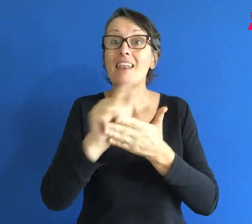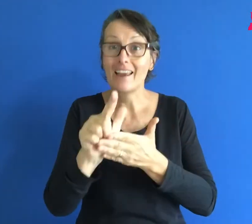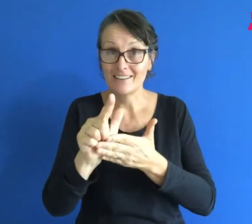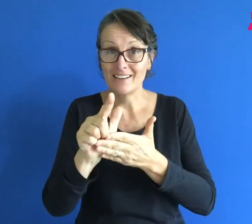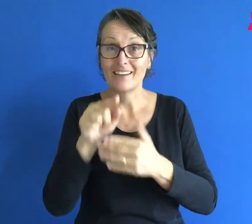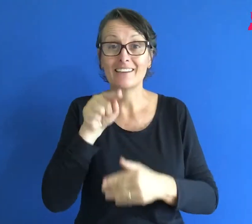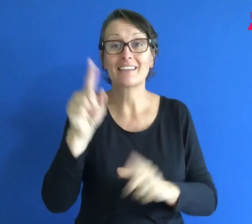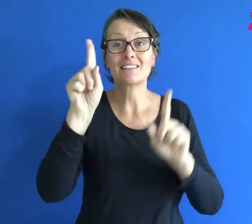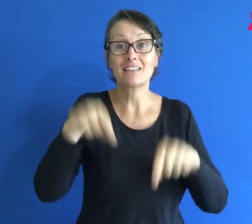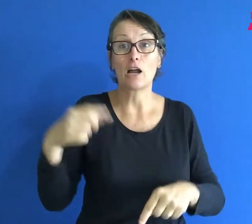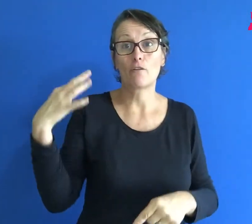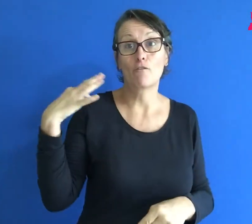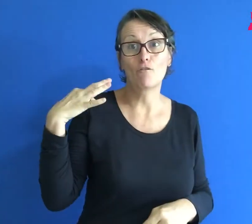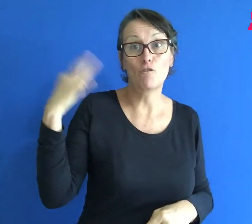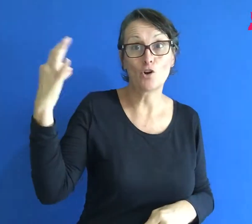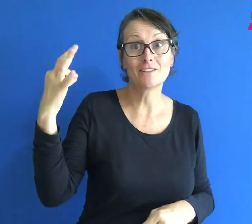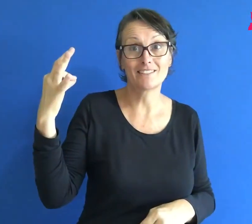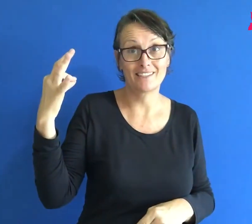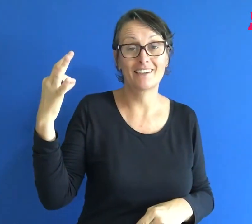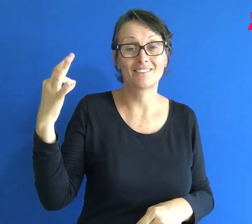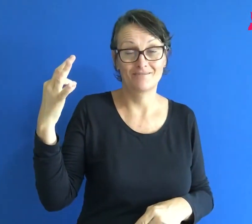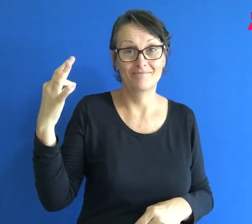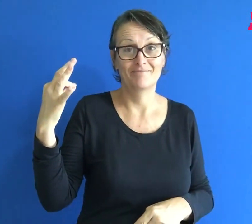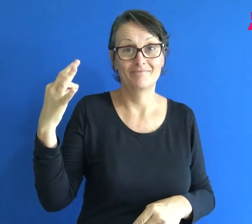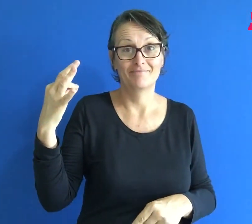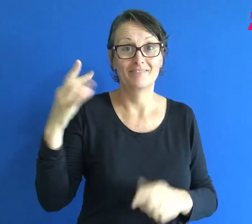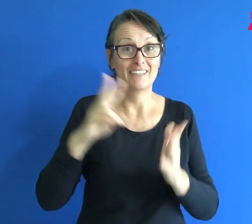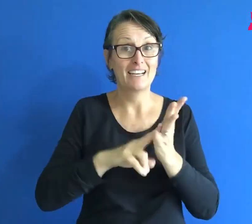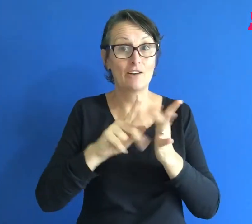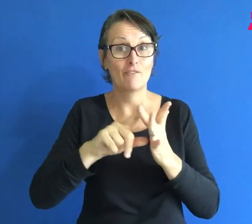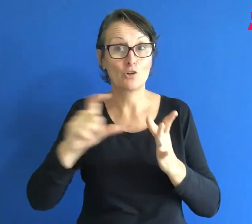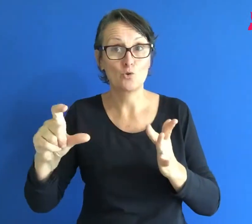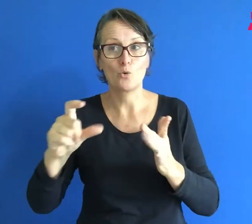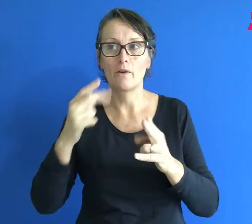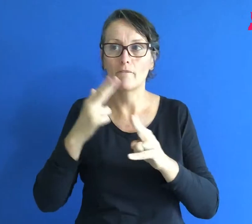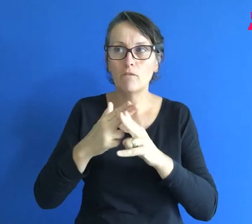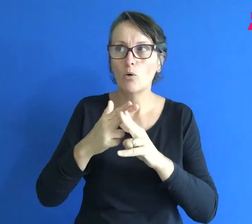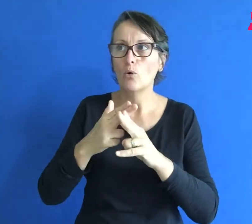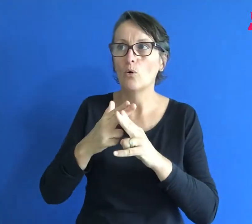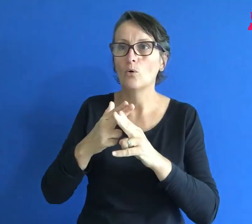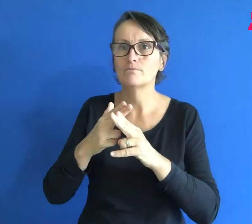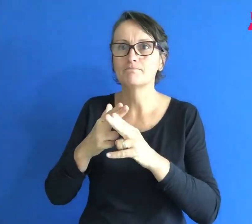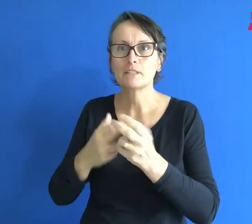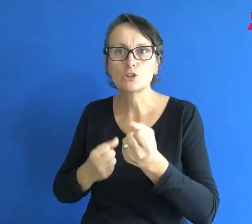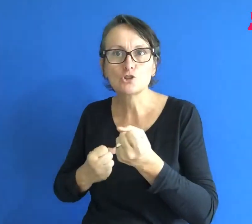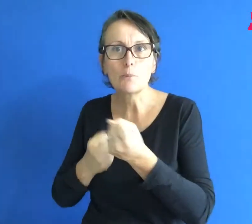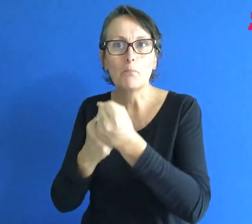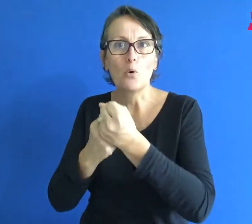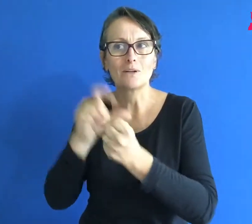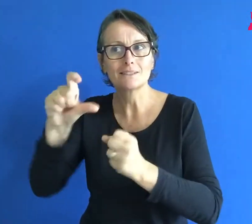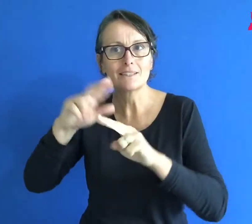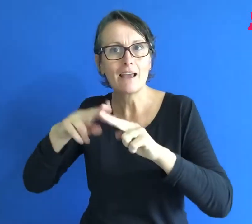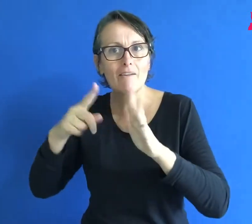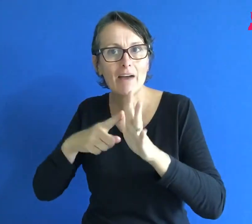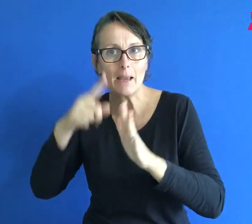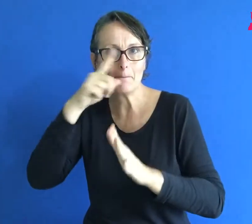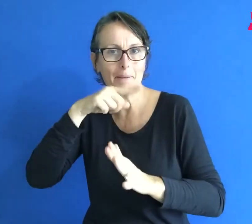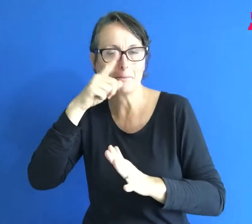Victoria, which, if you've never heard of it before, it's an advocacy and support body for CFA volunteers. And it was there, at